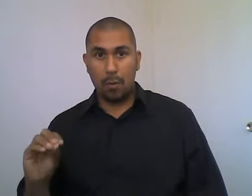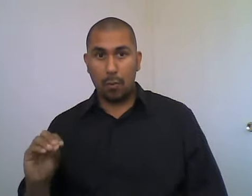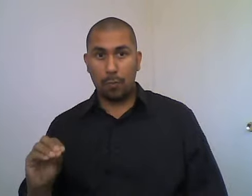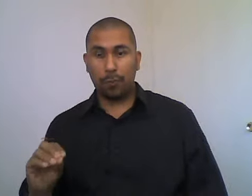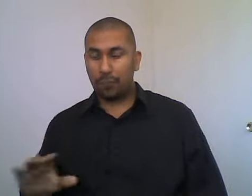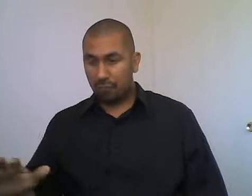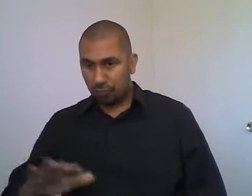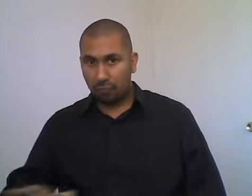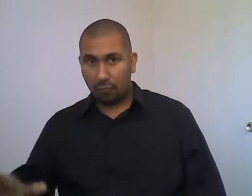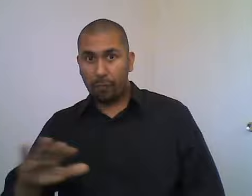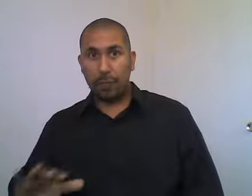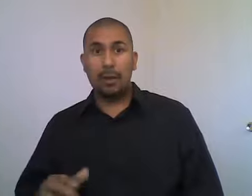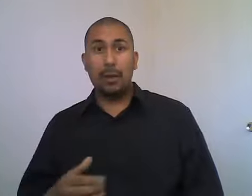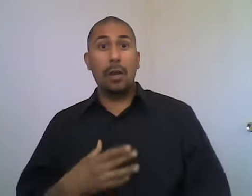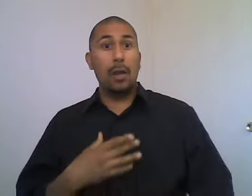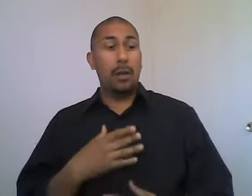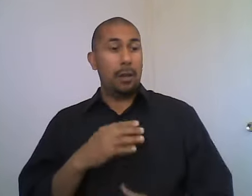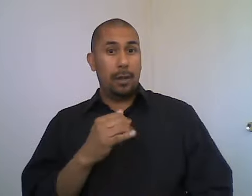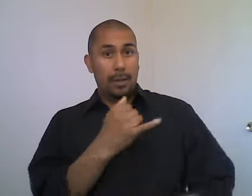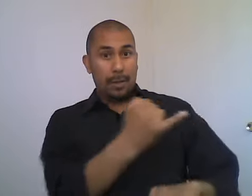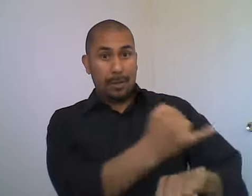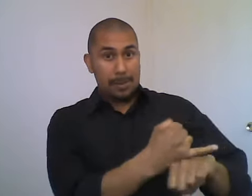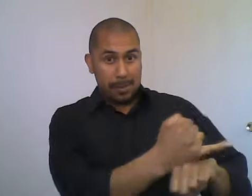Generally speaking, because of the prevailing wind,